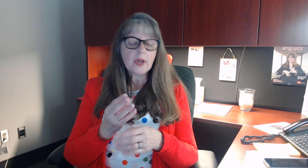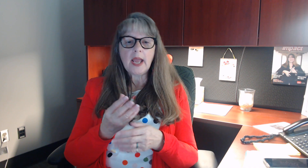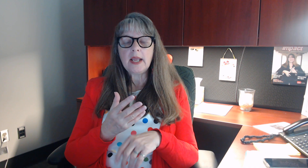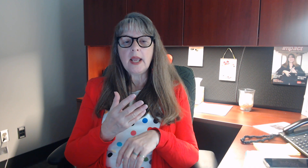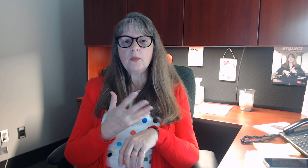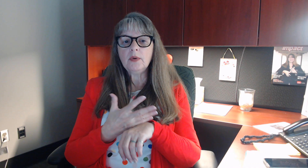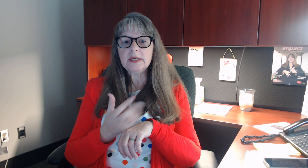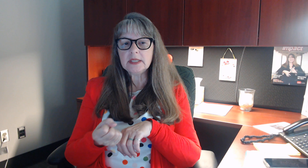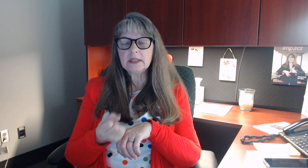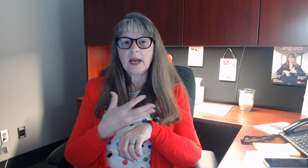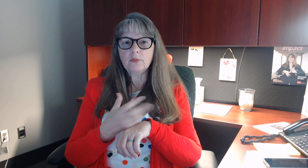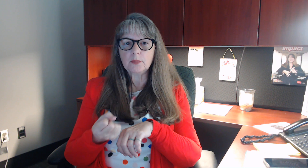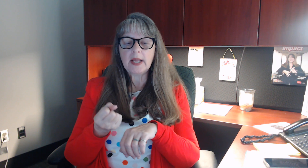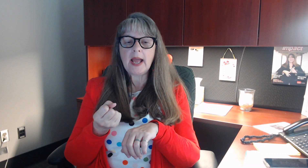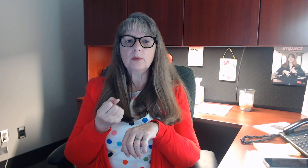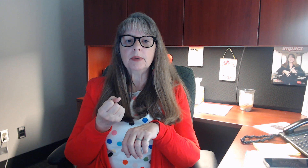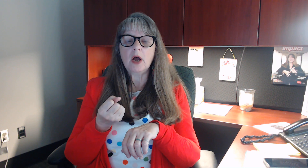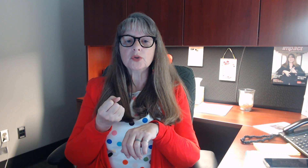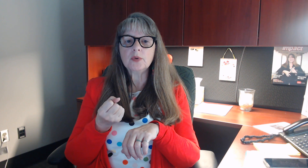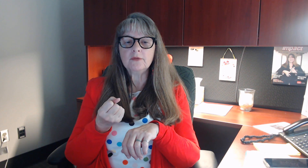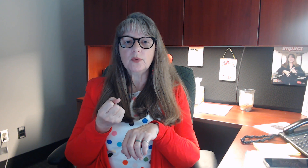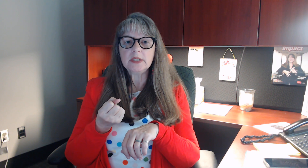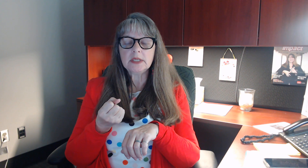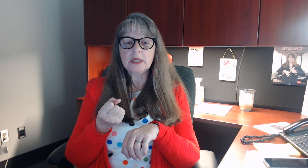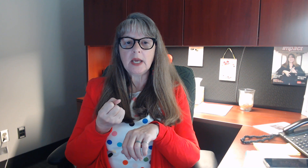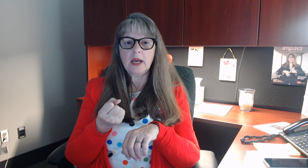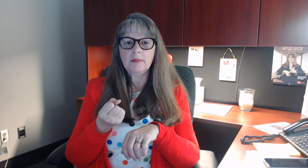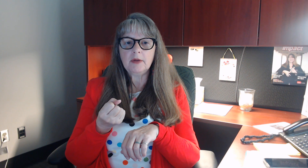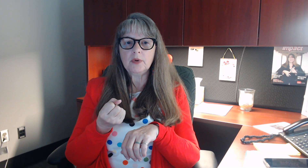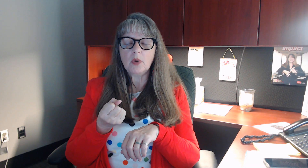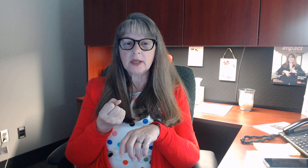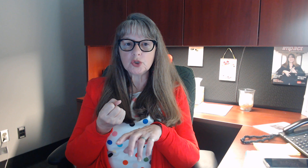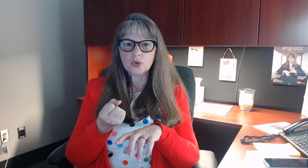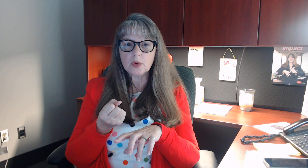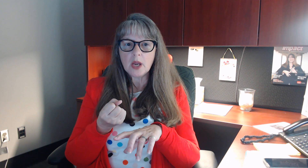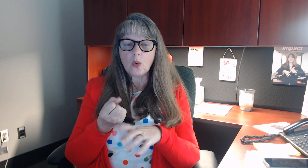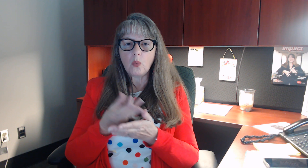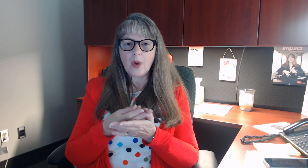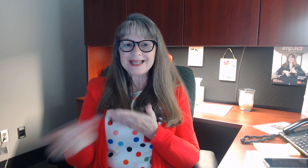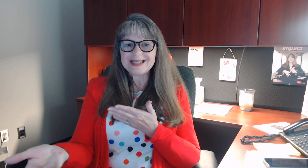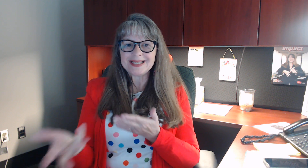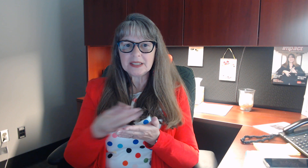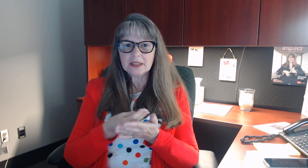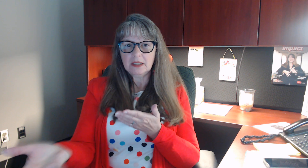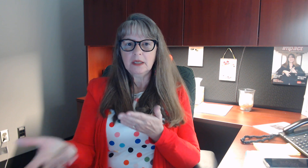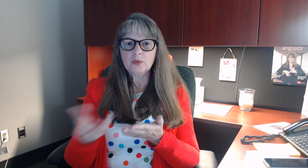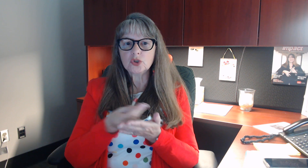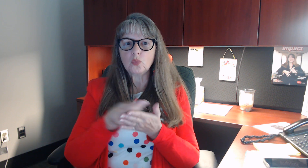Okay, and we already did kind of run out, but also if we wanted to waste it, it was just